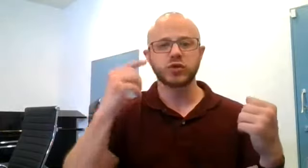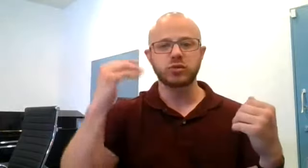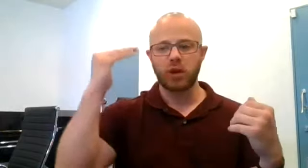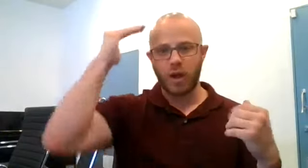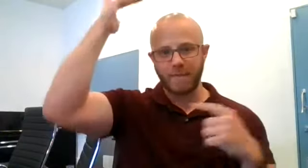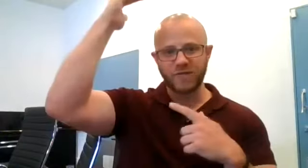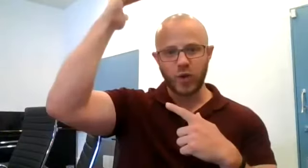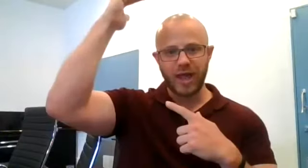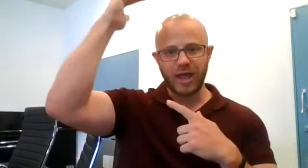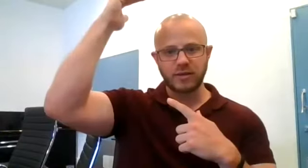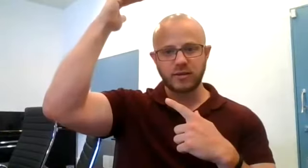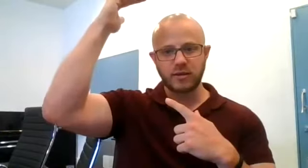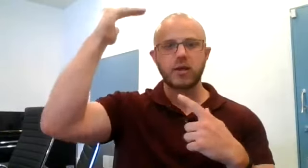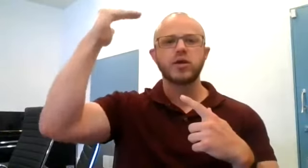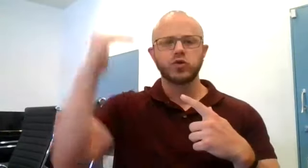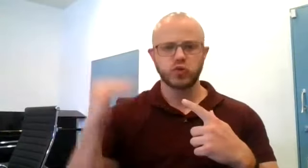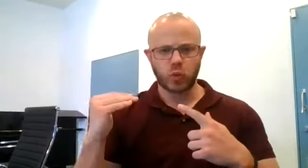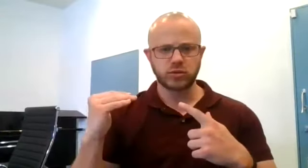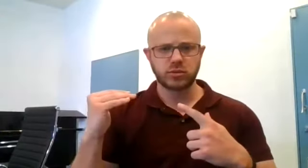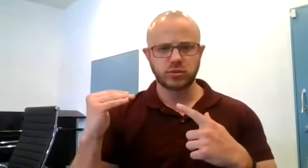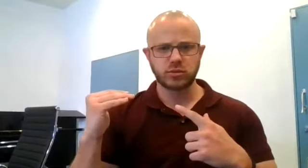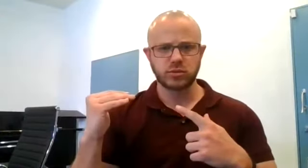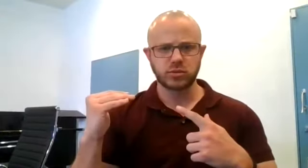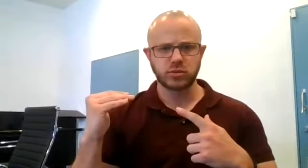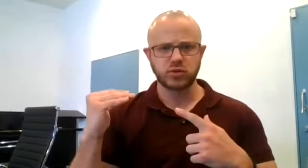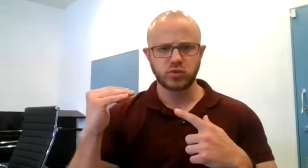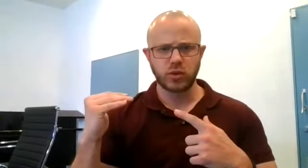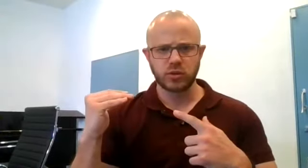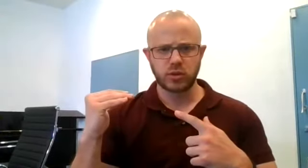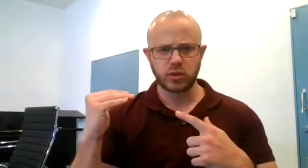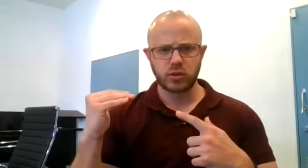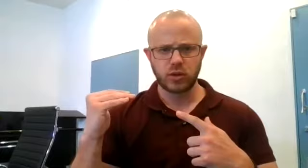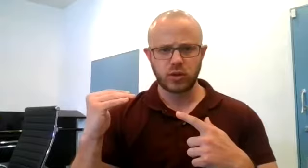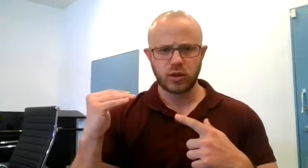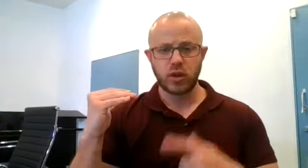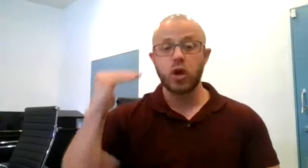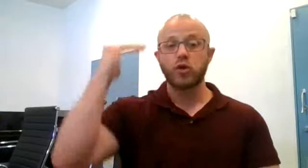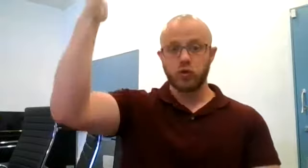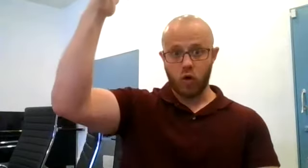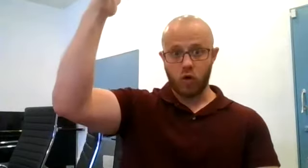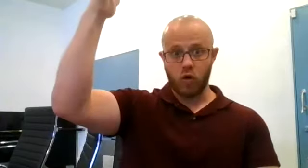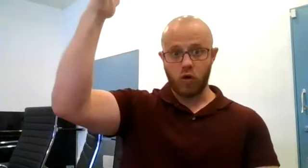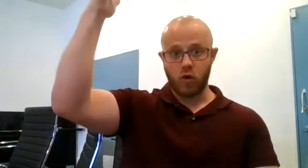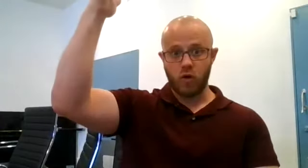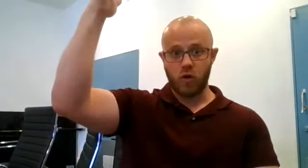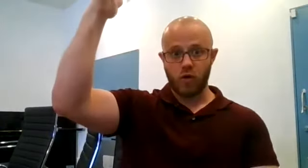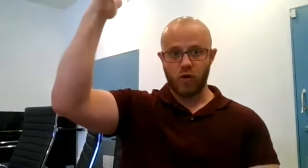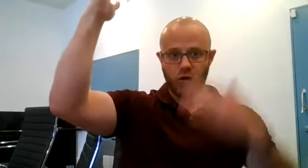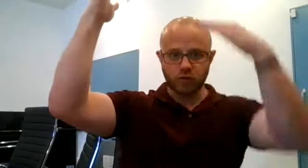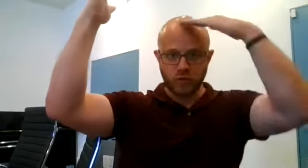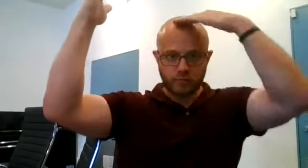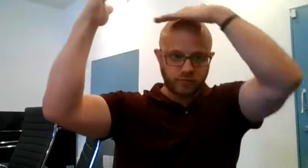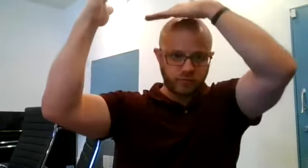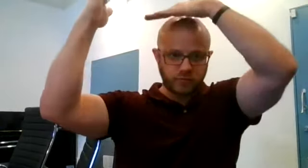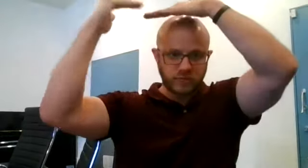sign, make sure it's above your head. If it's showing tall and short is below your head. Tall, so above